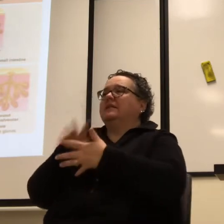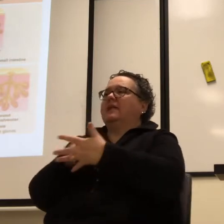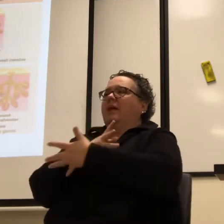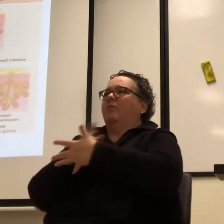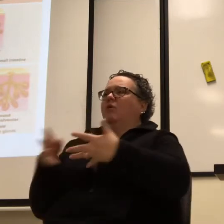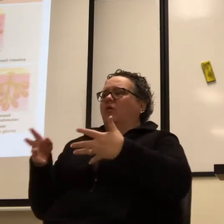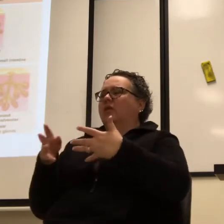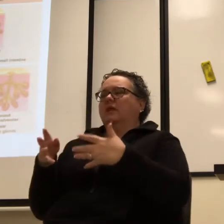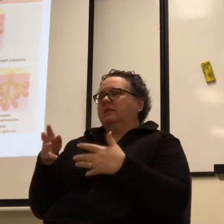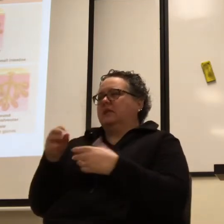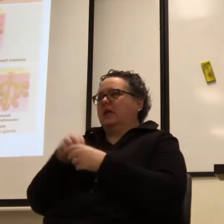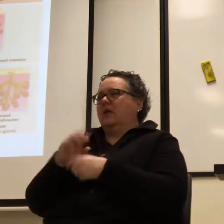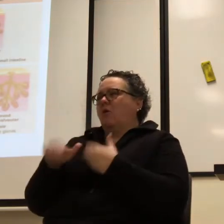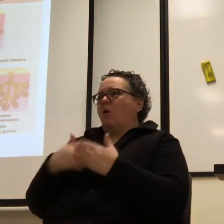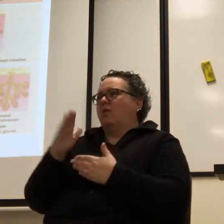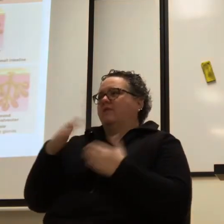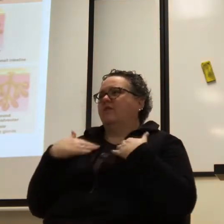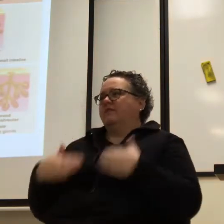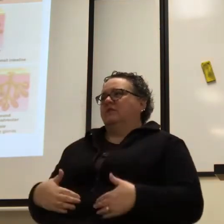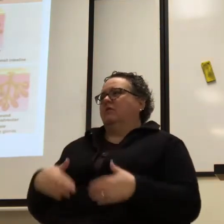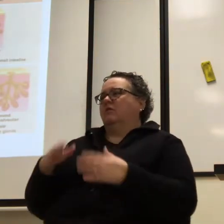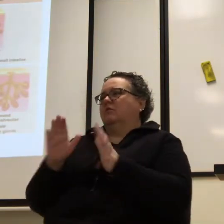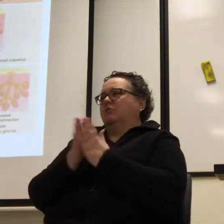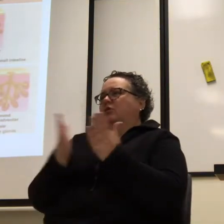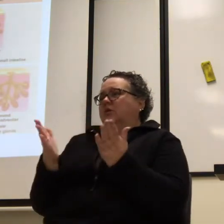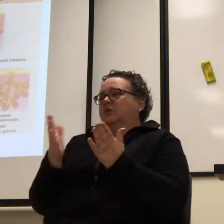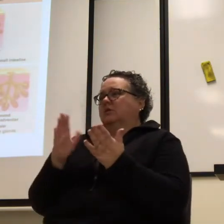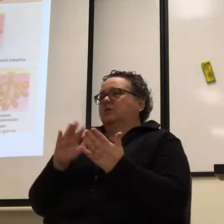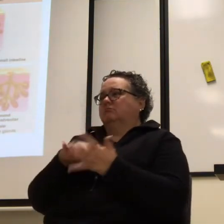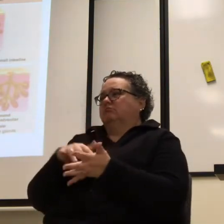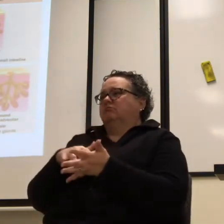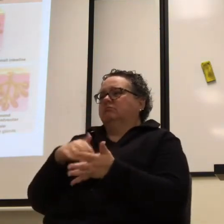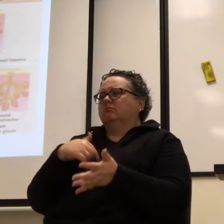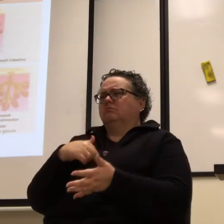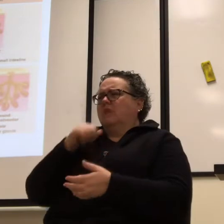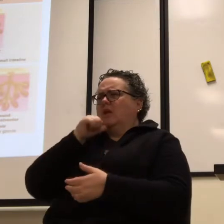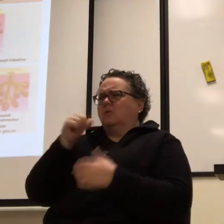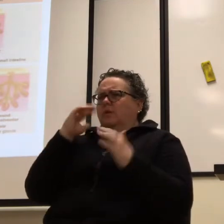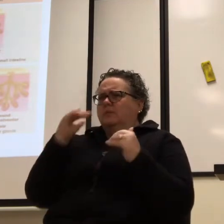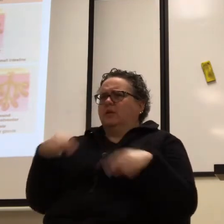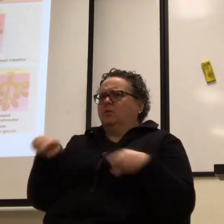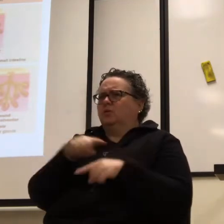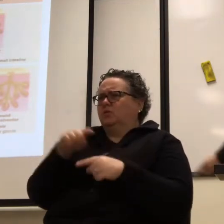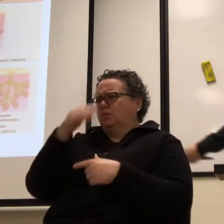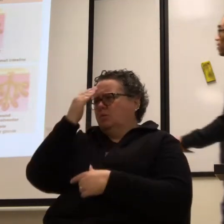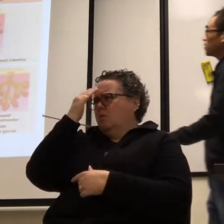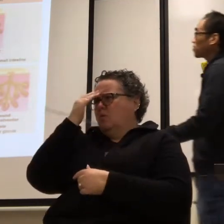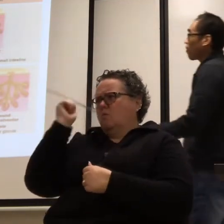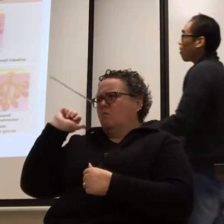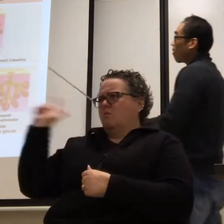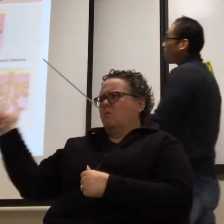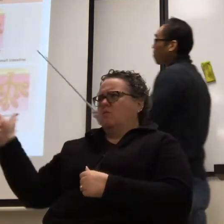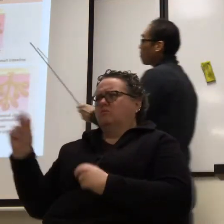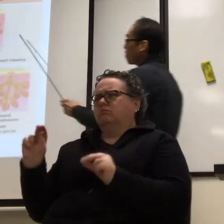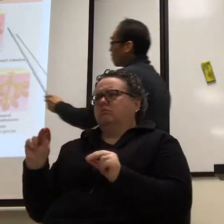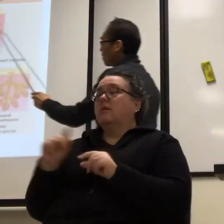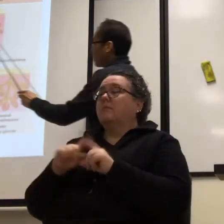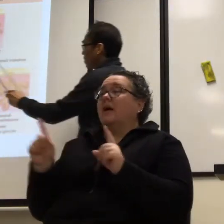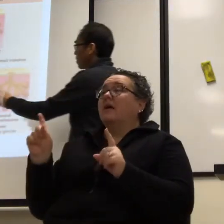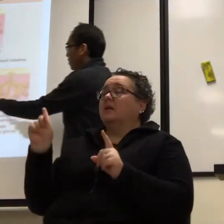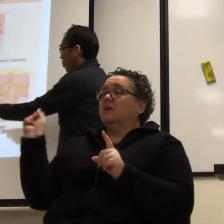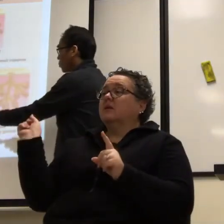like every physiology book. You'd be happy to know I don't hold you responsible for it. Just know that these are all